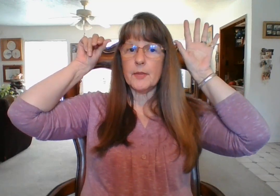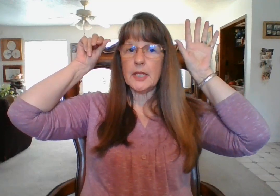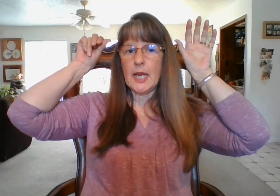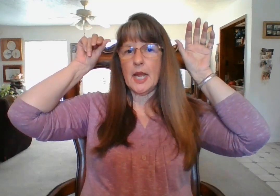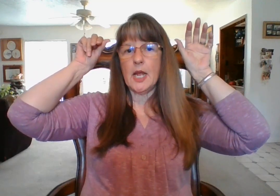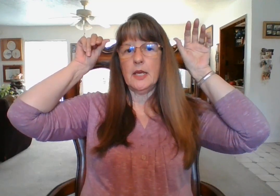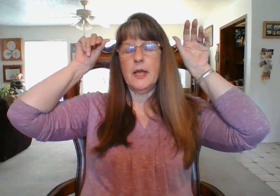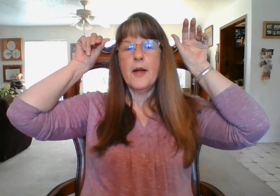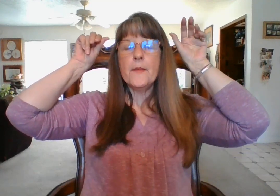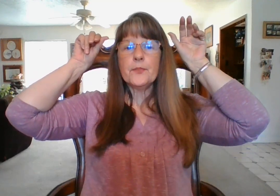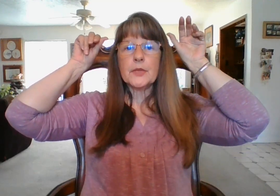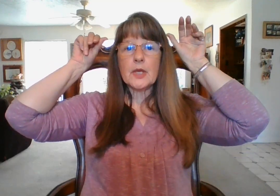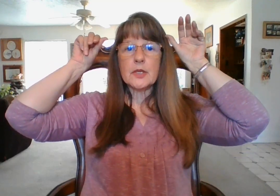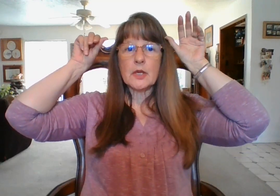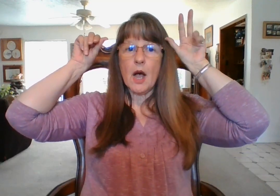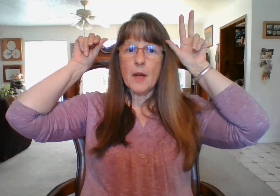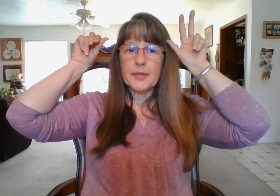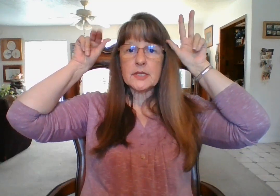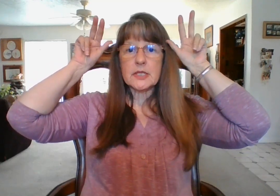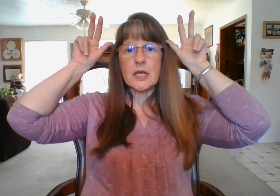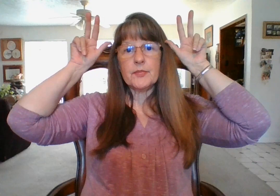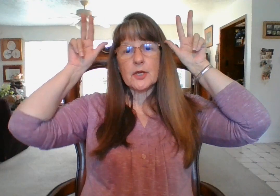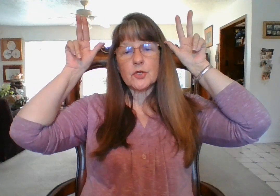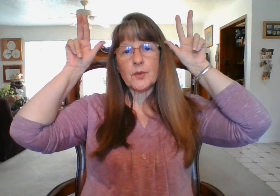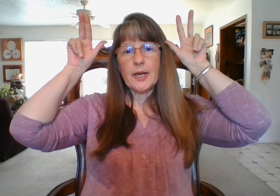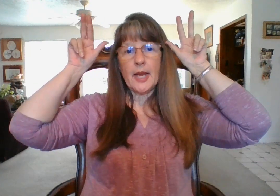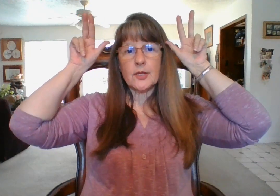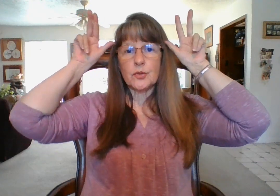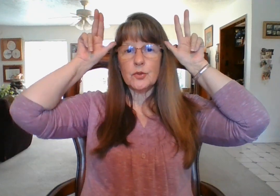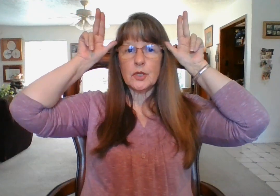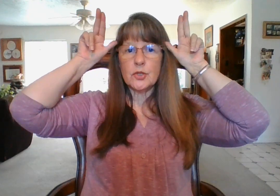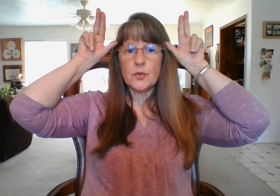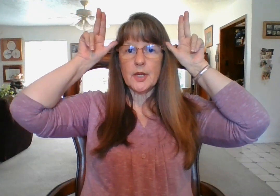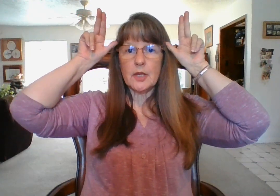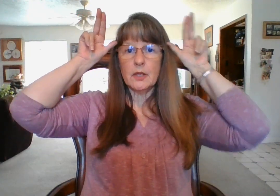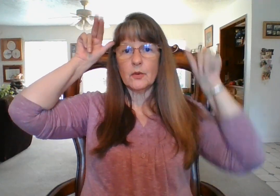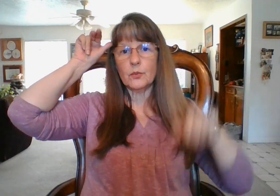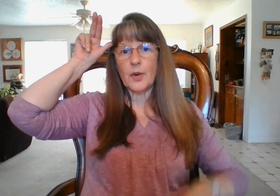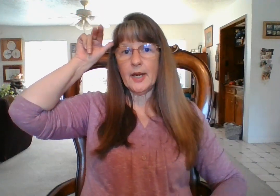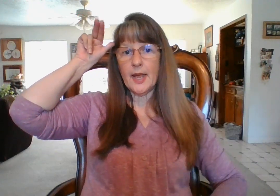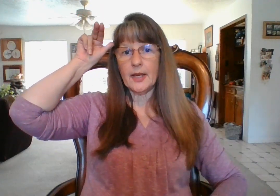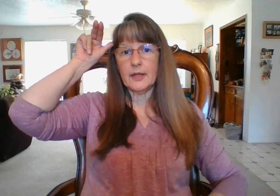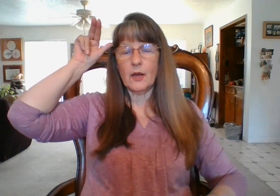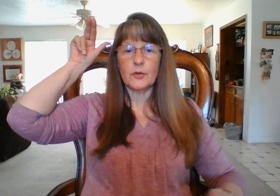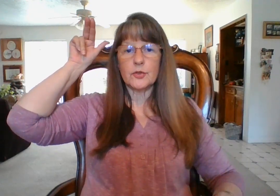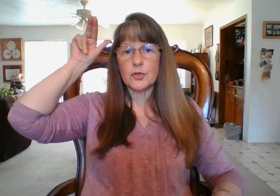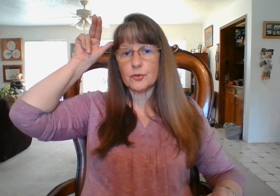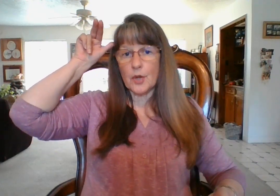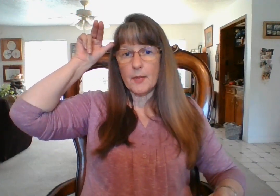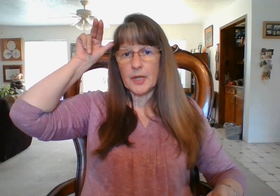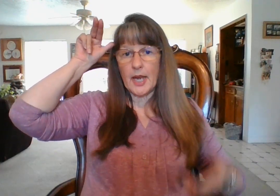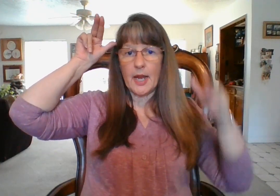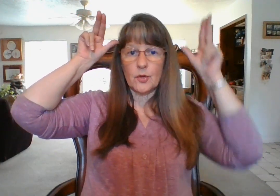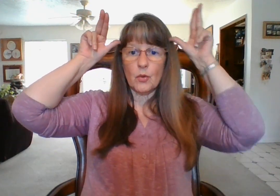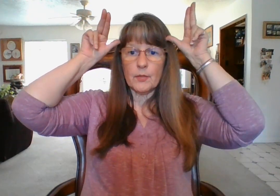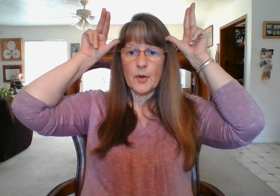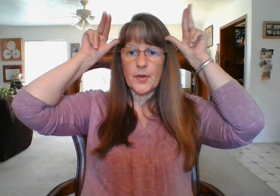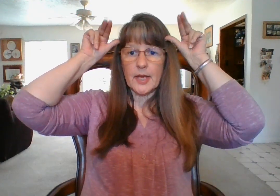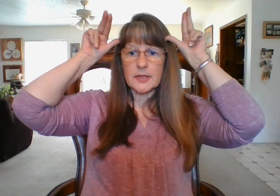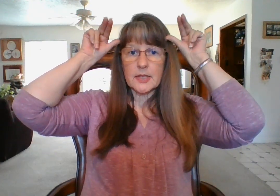non-dominant hand that copies the same thing as the right hand. So you could do it right-handed or just your dominant hand or both hands. It